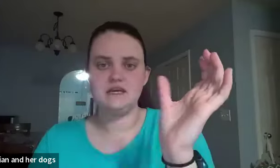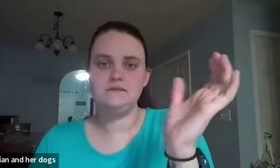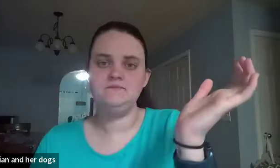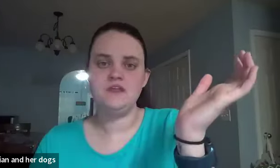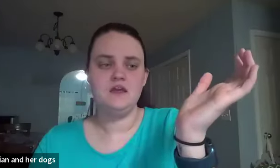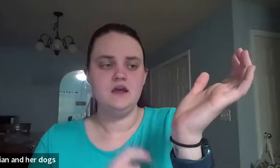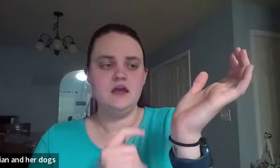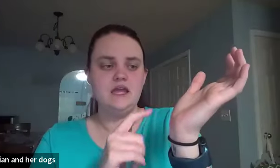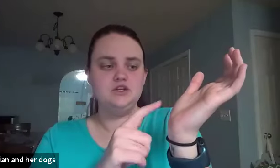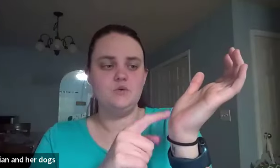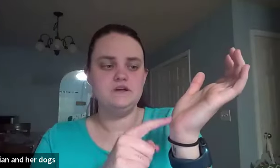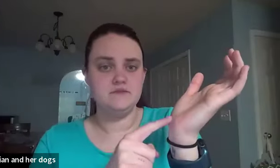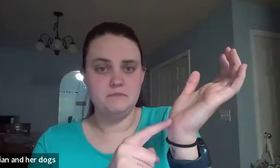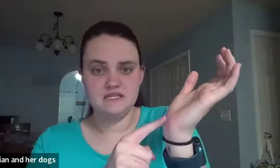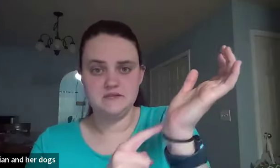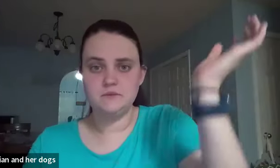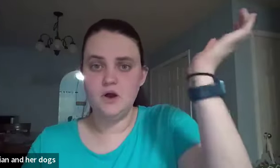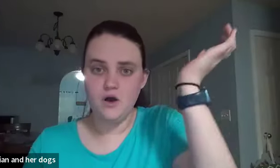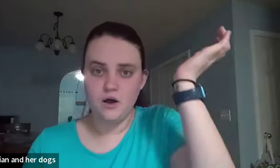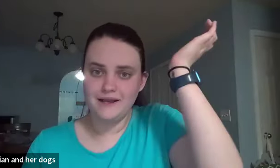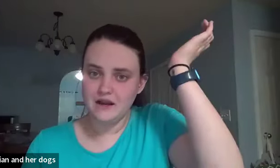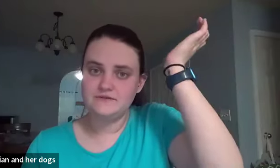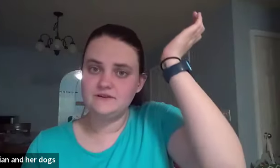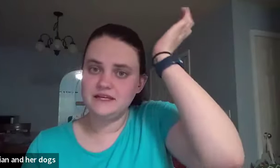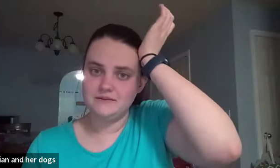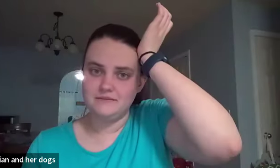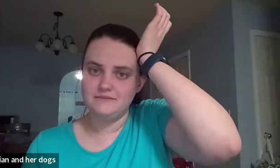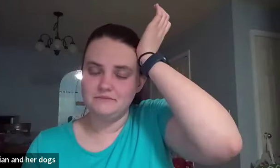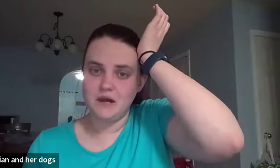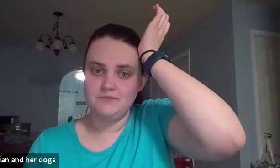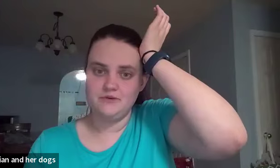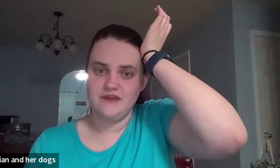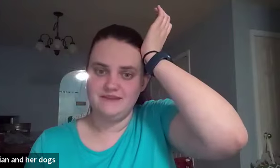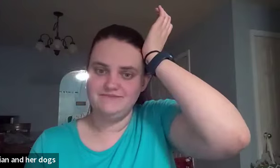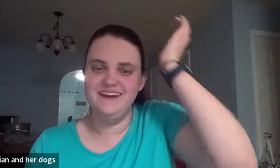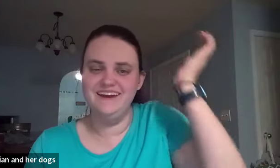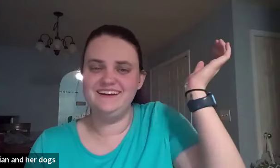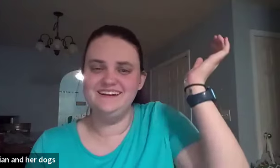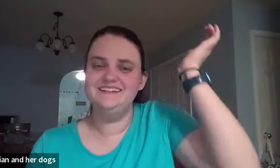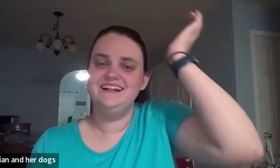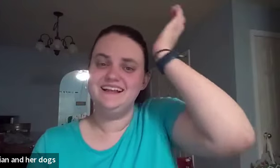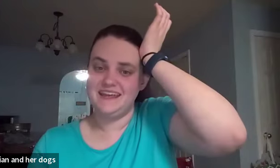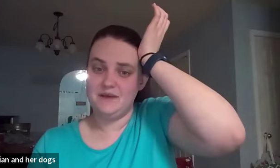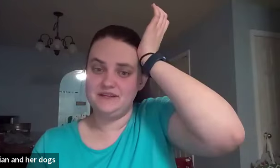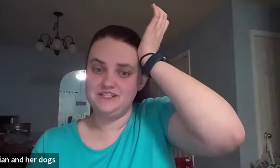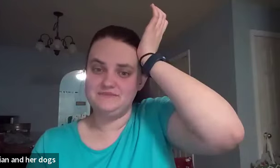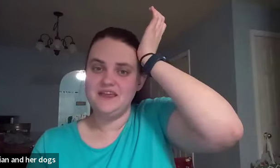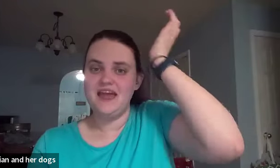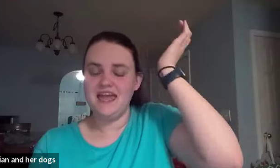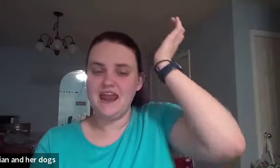again. And you're going to have the base of your palm carefully pop you in the head. Cabbage.